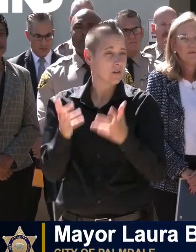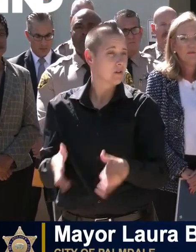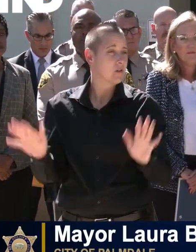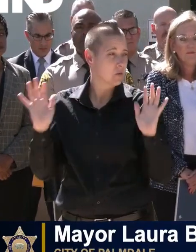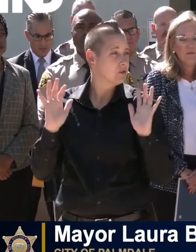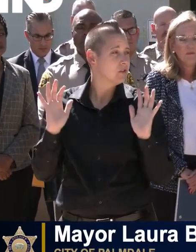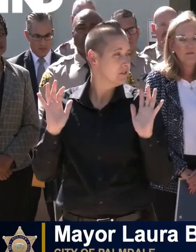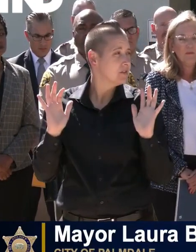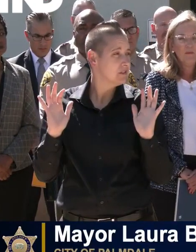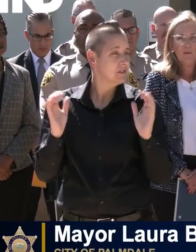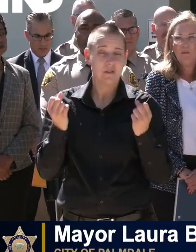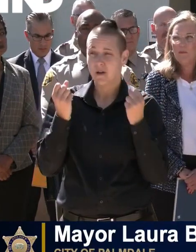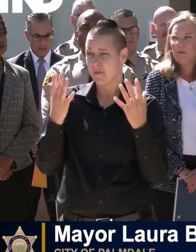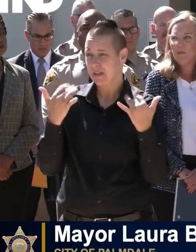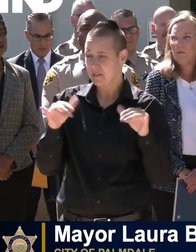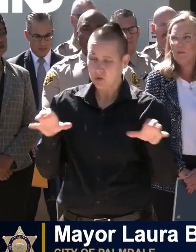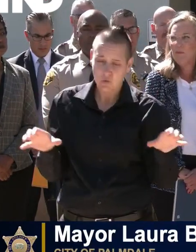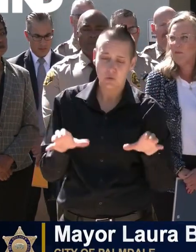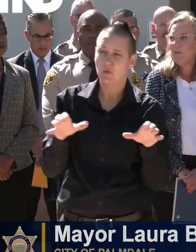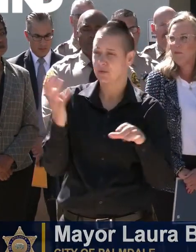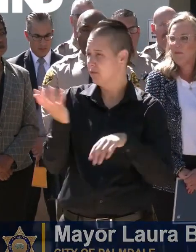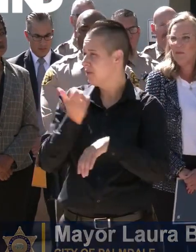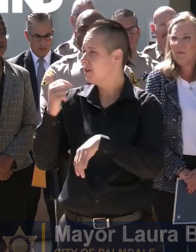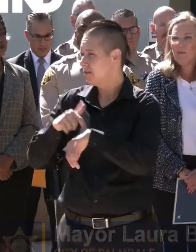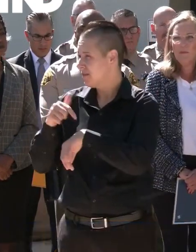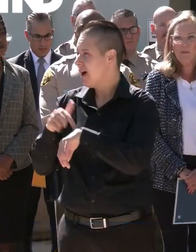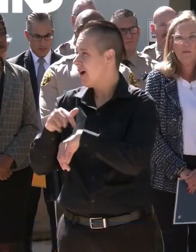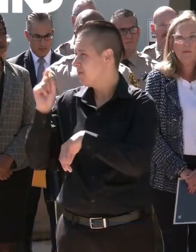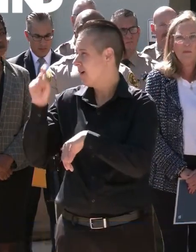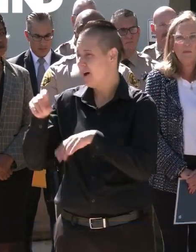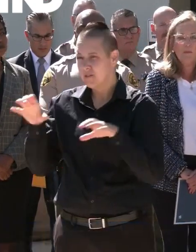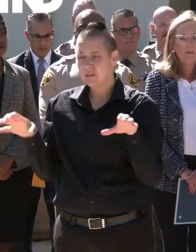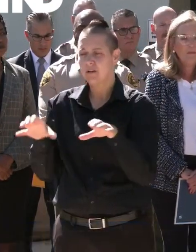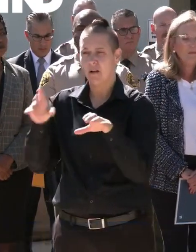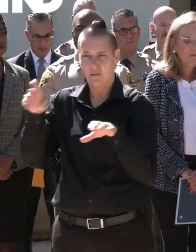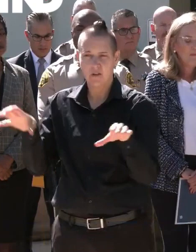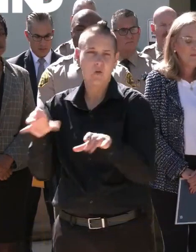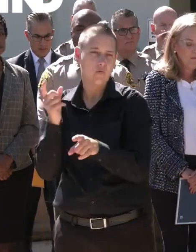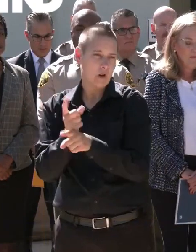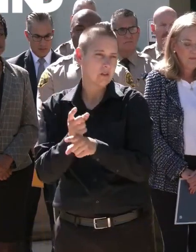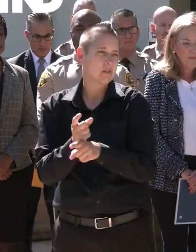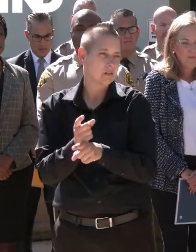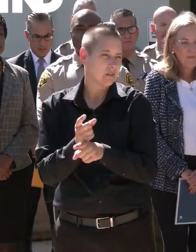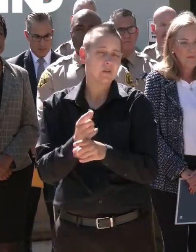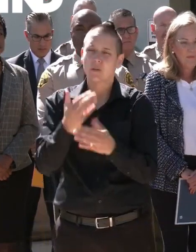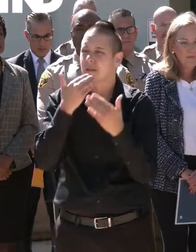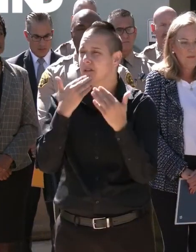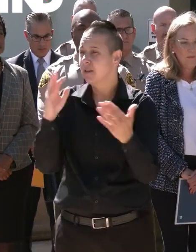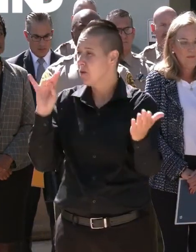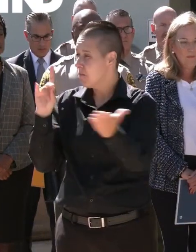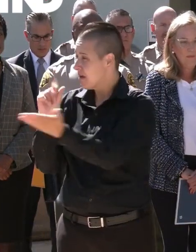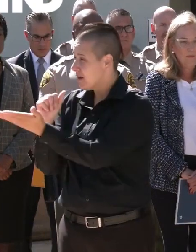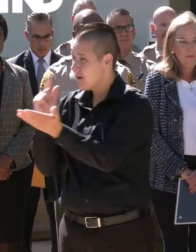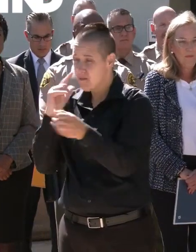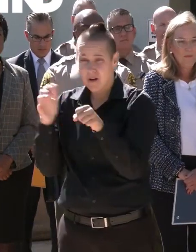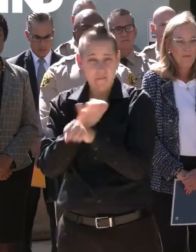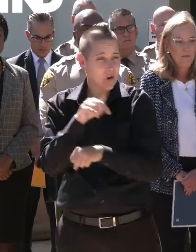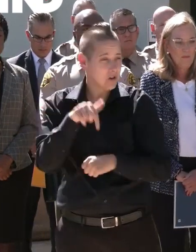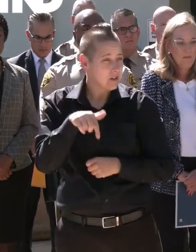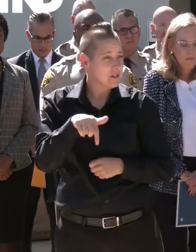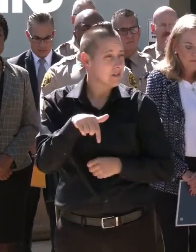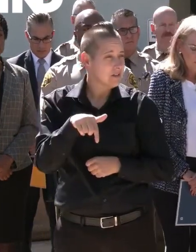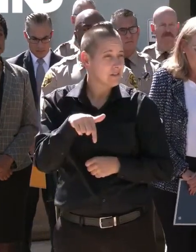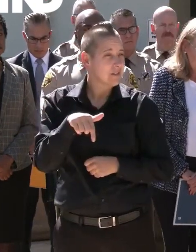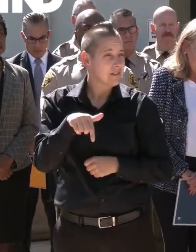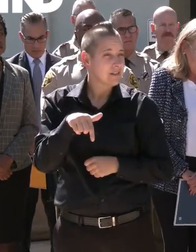conclusion. There's still a lot more to be done. These things take time because they have to be done and they have to be done right. Thank you to the media for covering this and